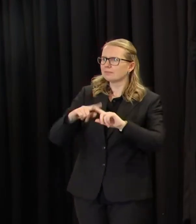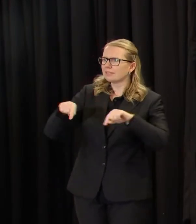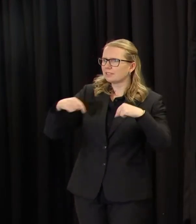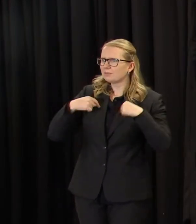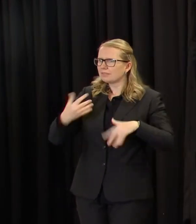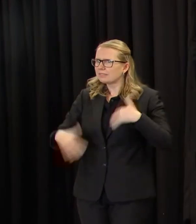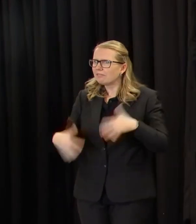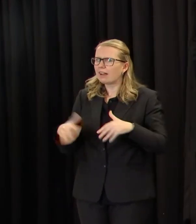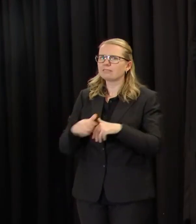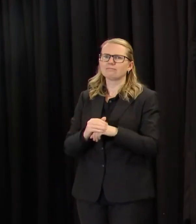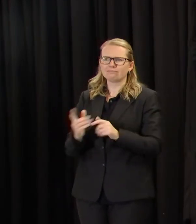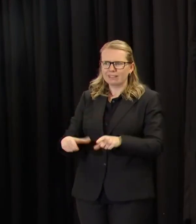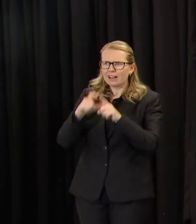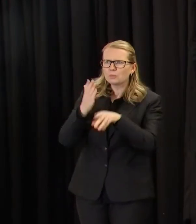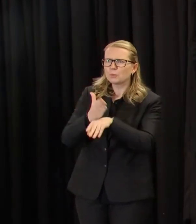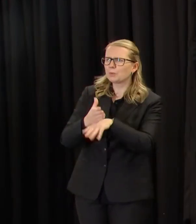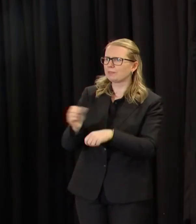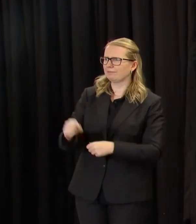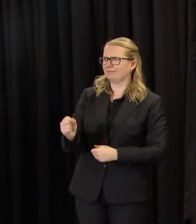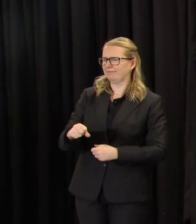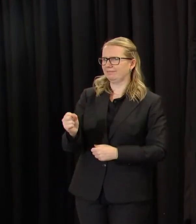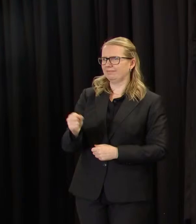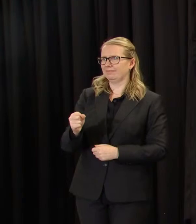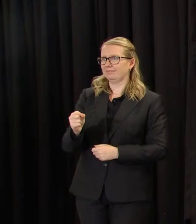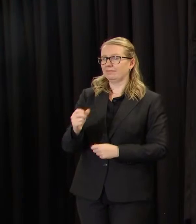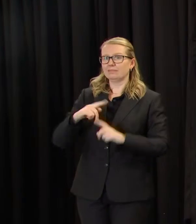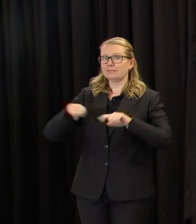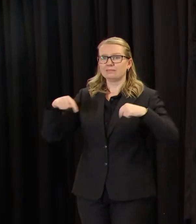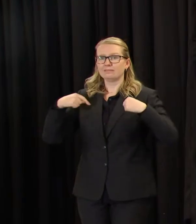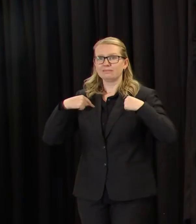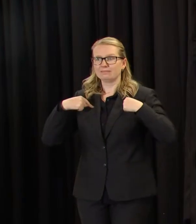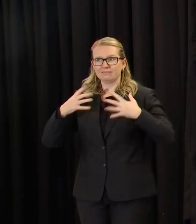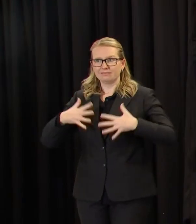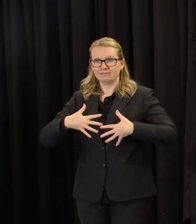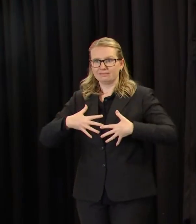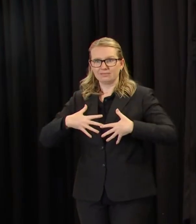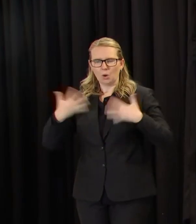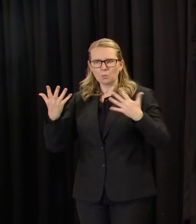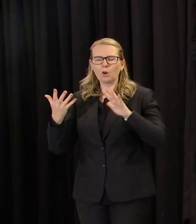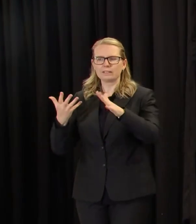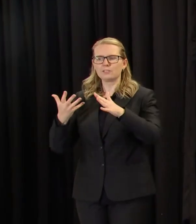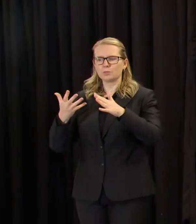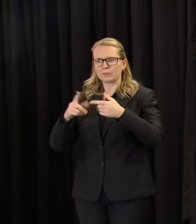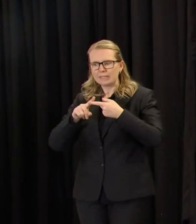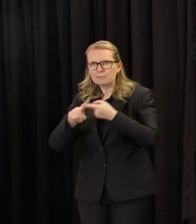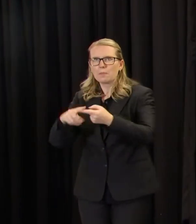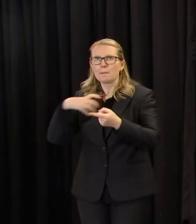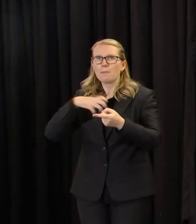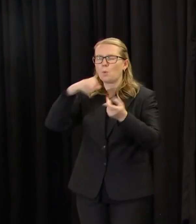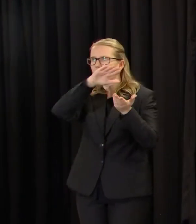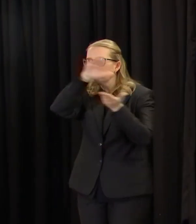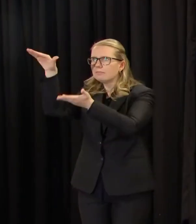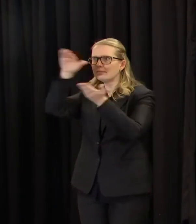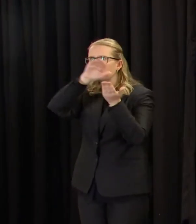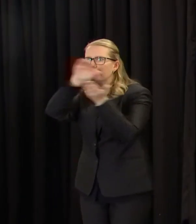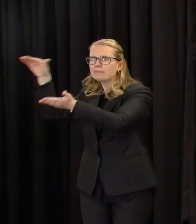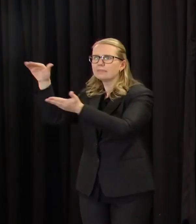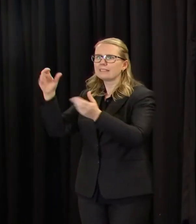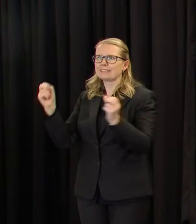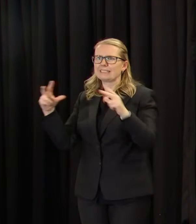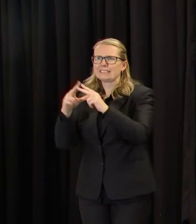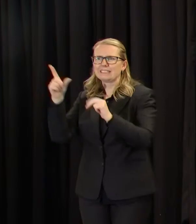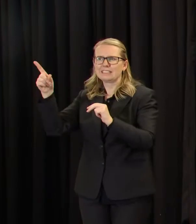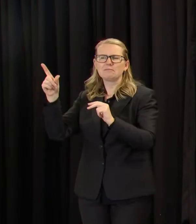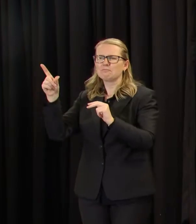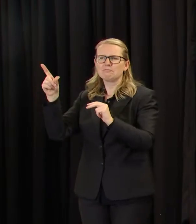So, you know, it was about not having a situation where there continued to be preferential treatment as if what Victorians are